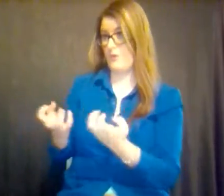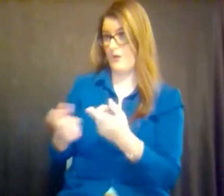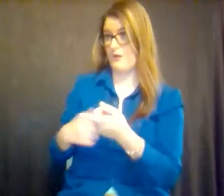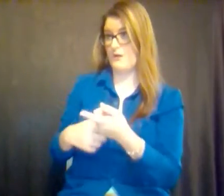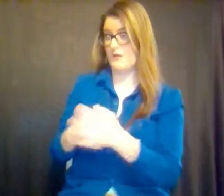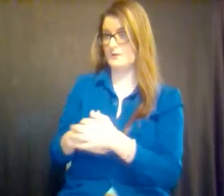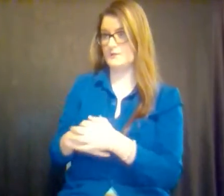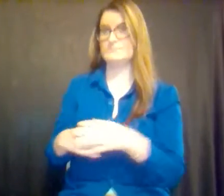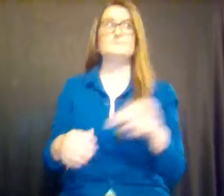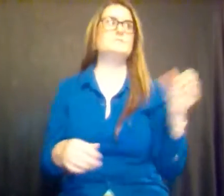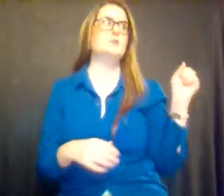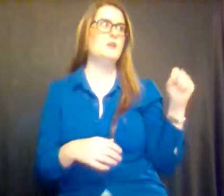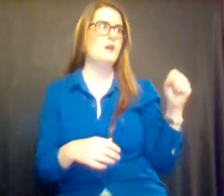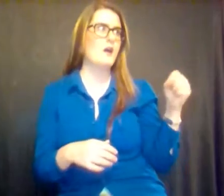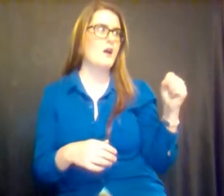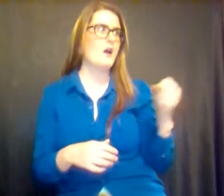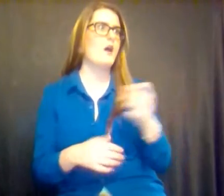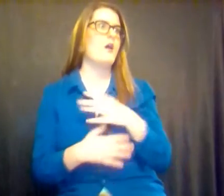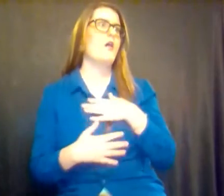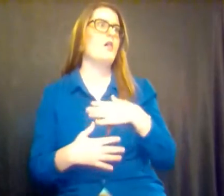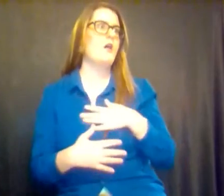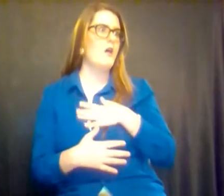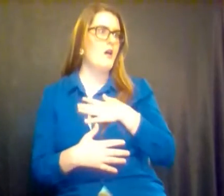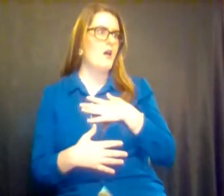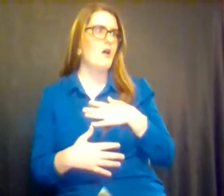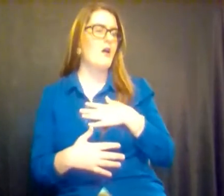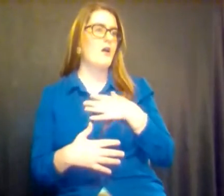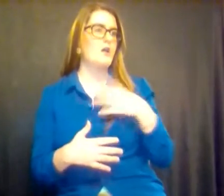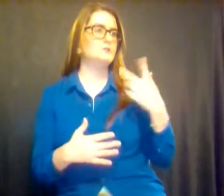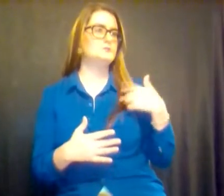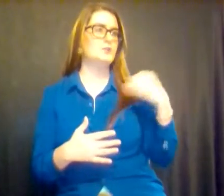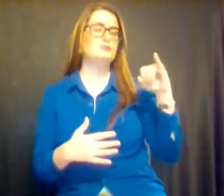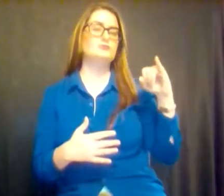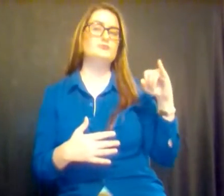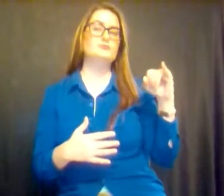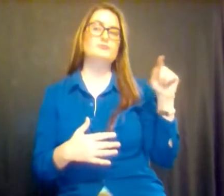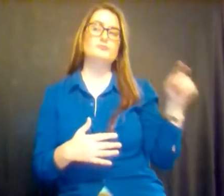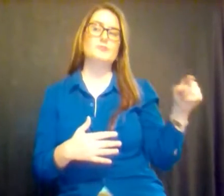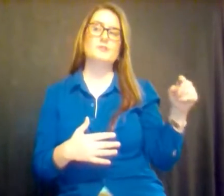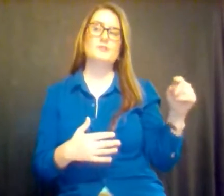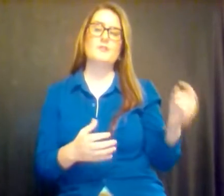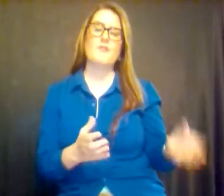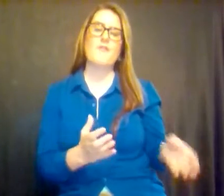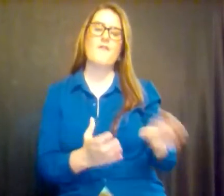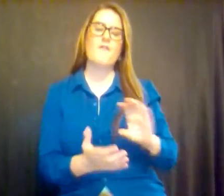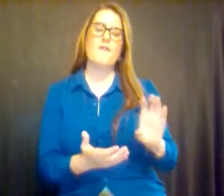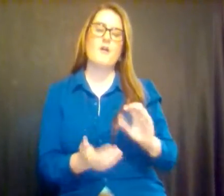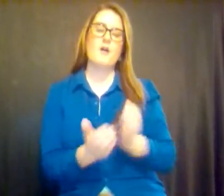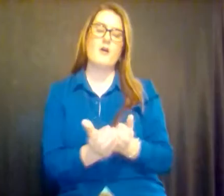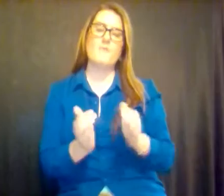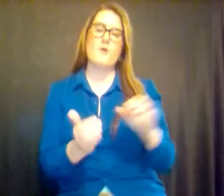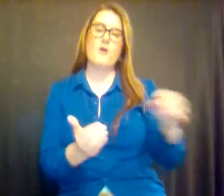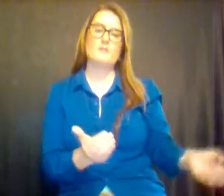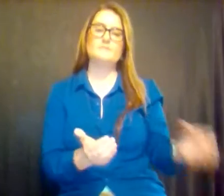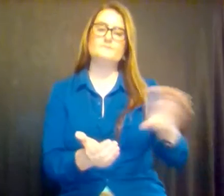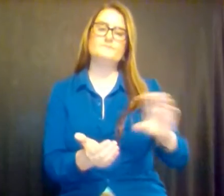please. So Jacob picked up a bowl and he was about to fill it with stew, and suddenly he had an idea. I say, brother,